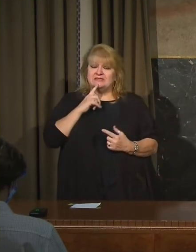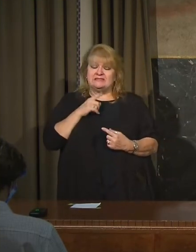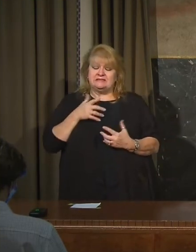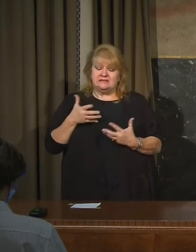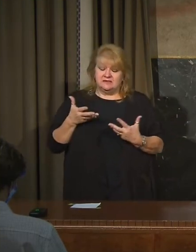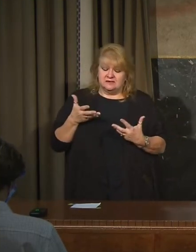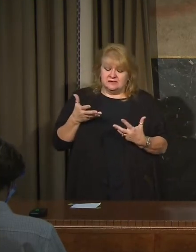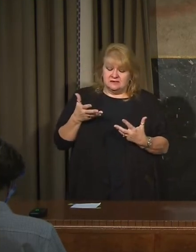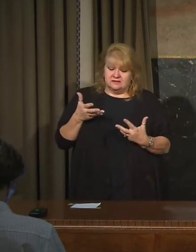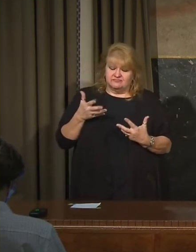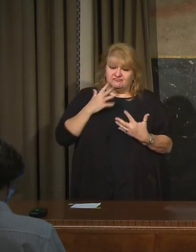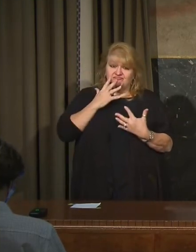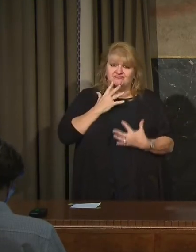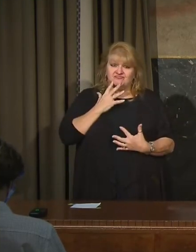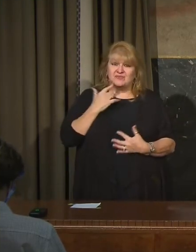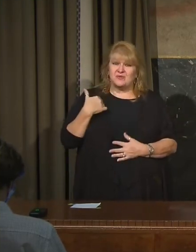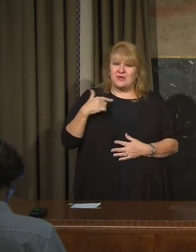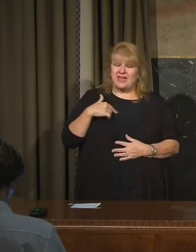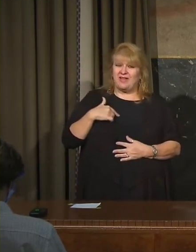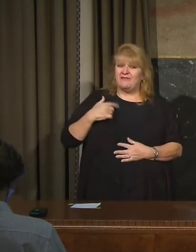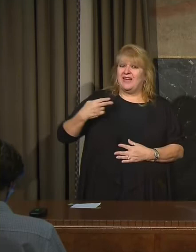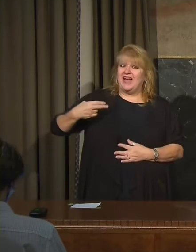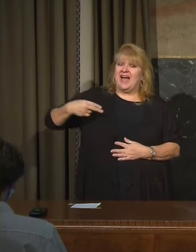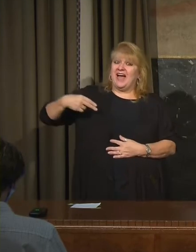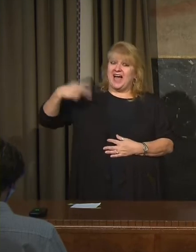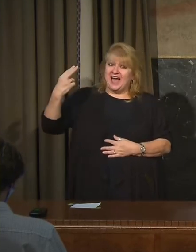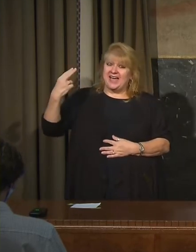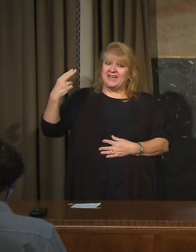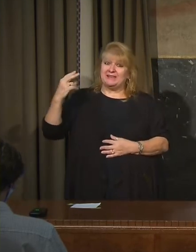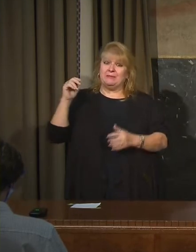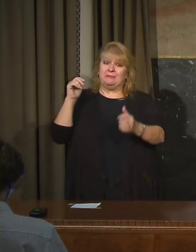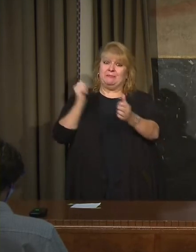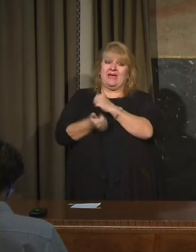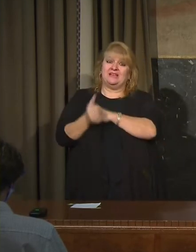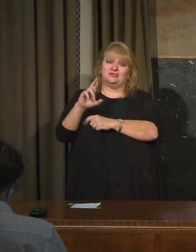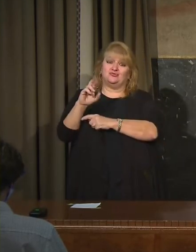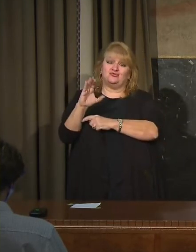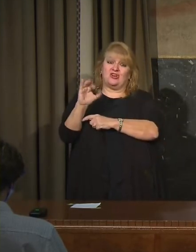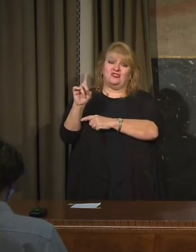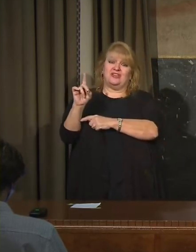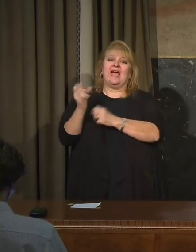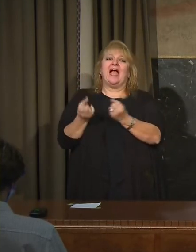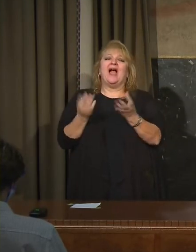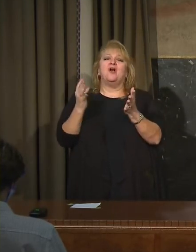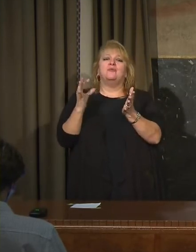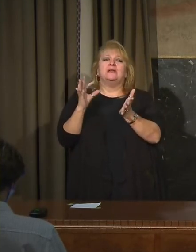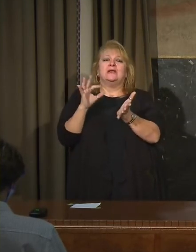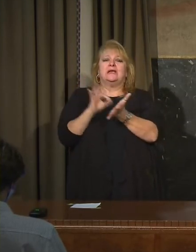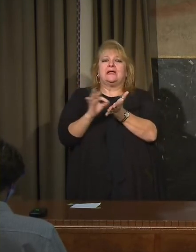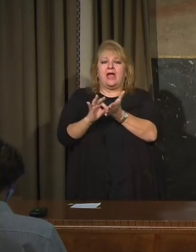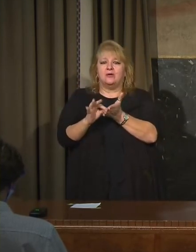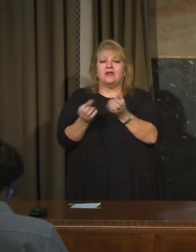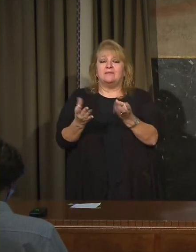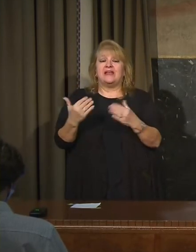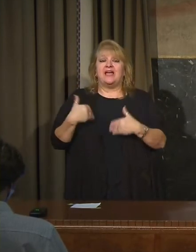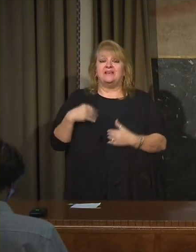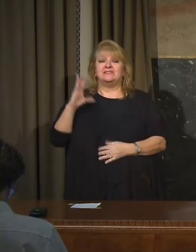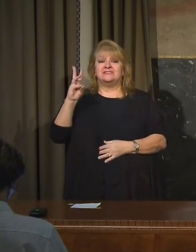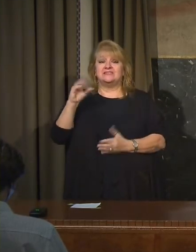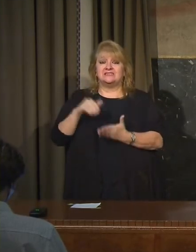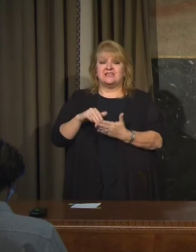we are again at record highs today in terms of the daily case count that we're reporting,